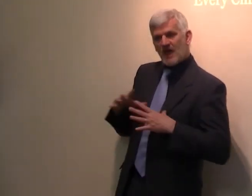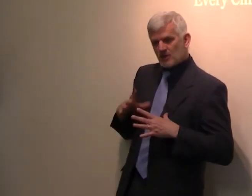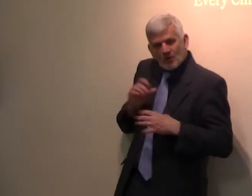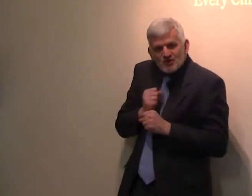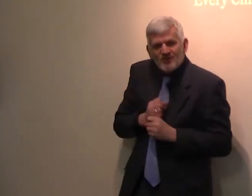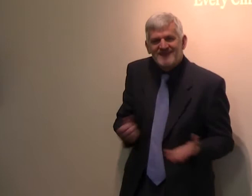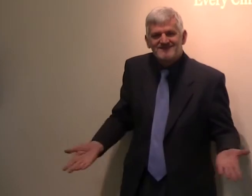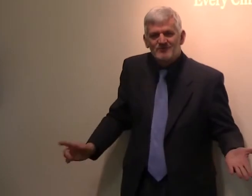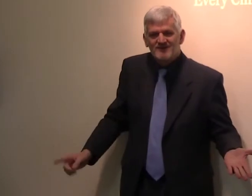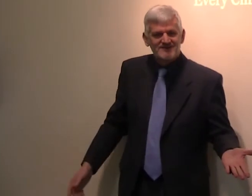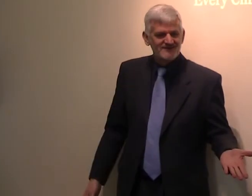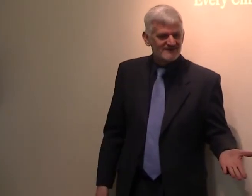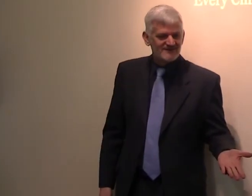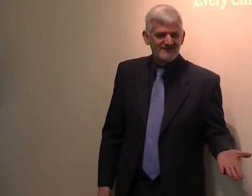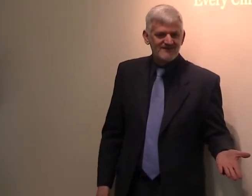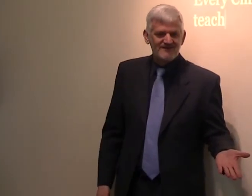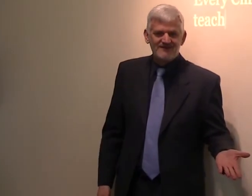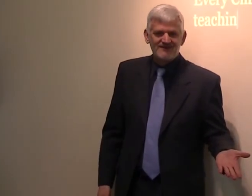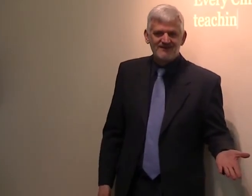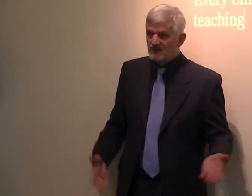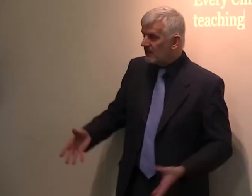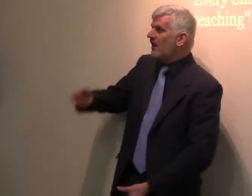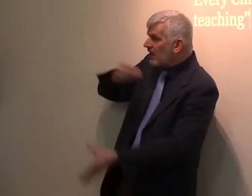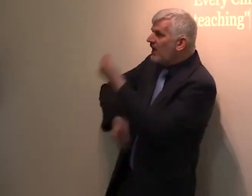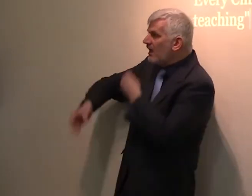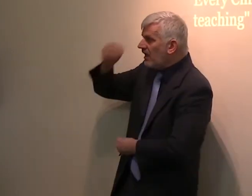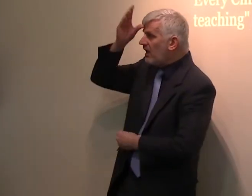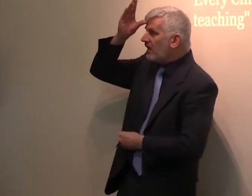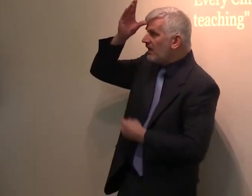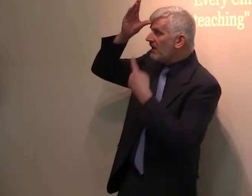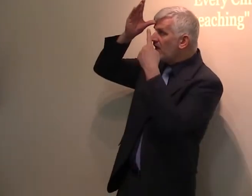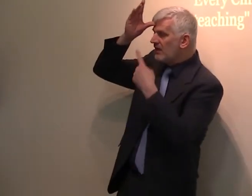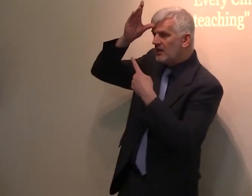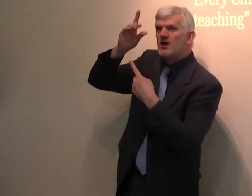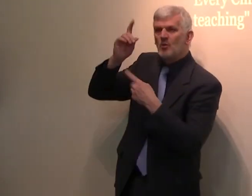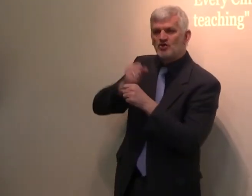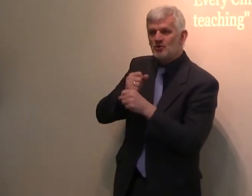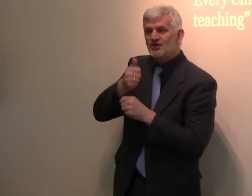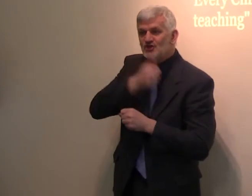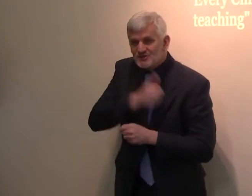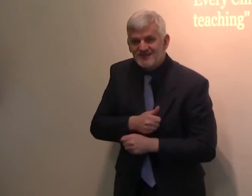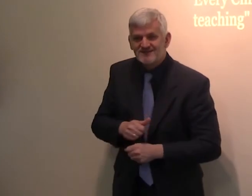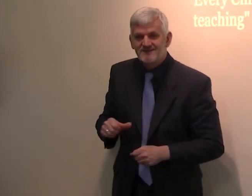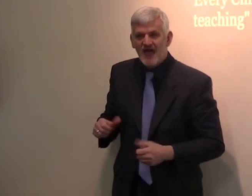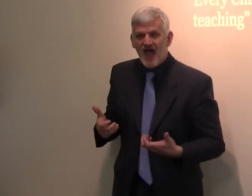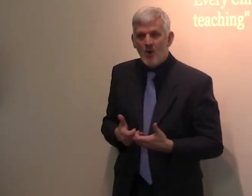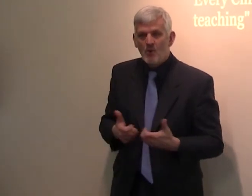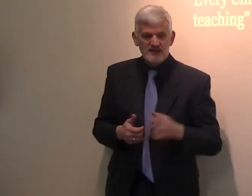What more? But use the little you have. Use it to fight against the devil, to resist the devil, to